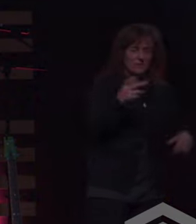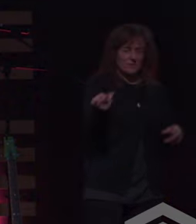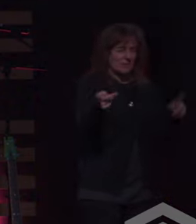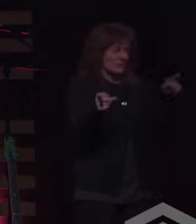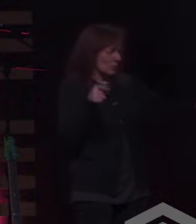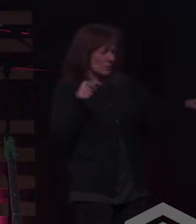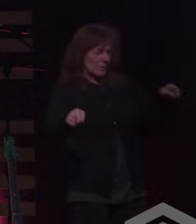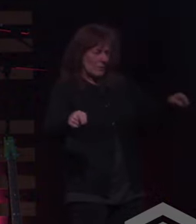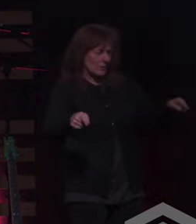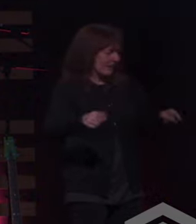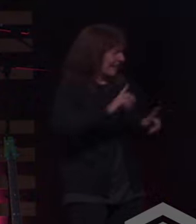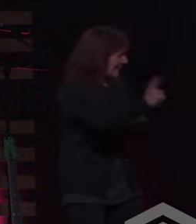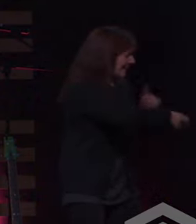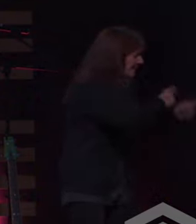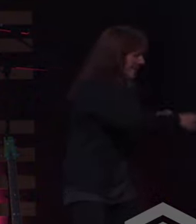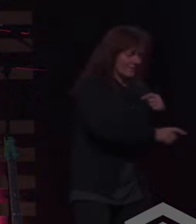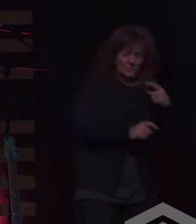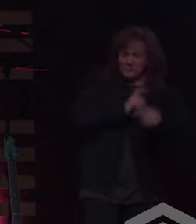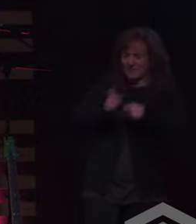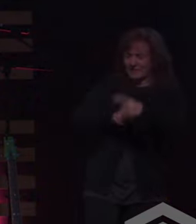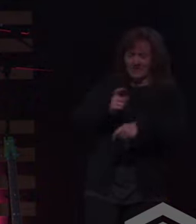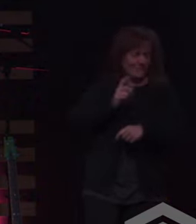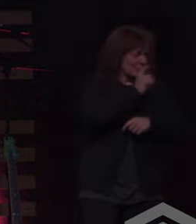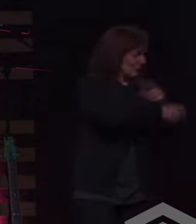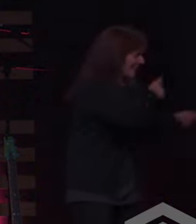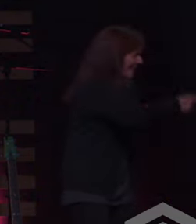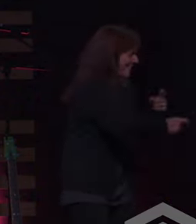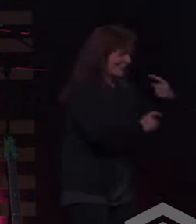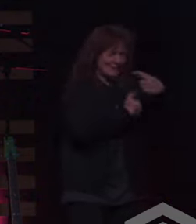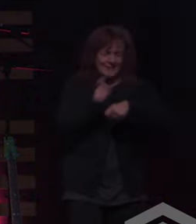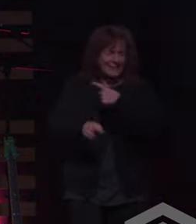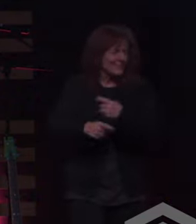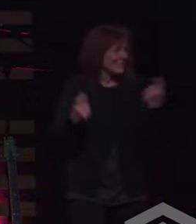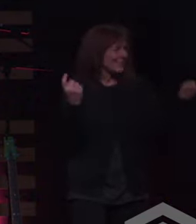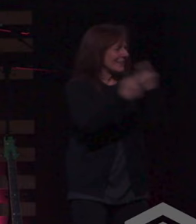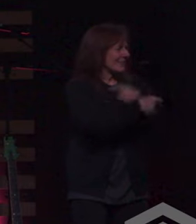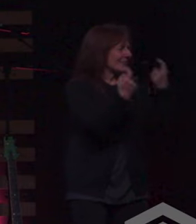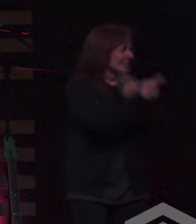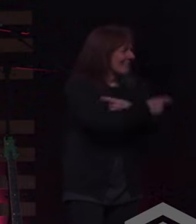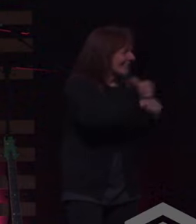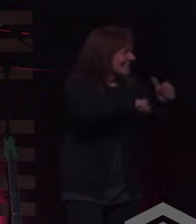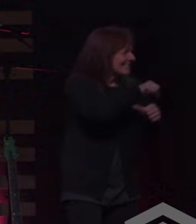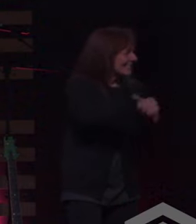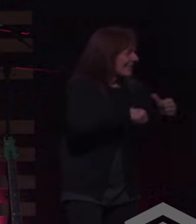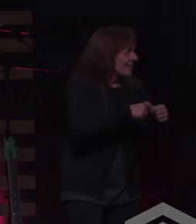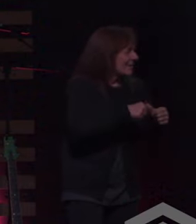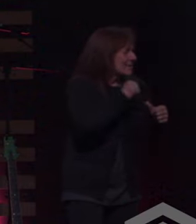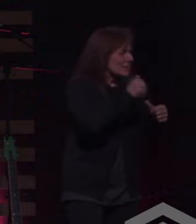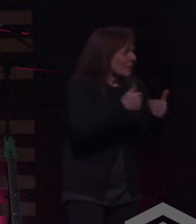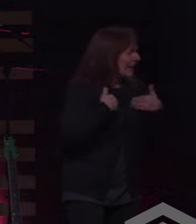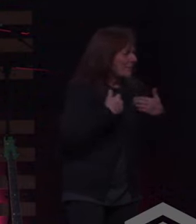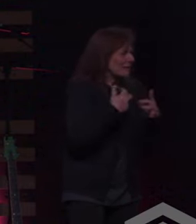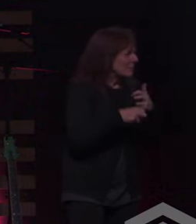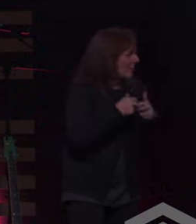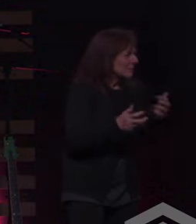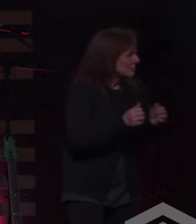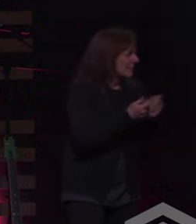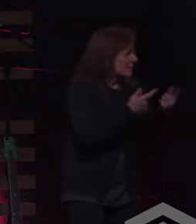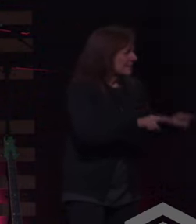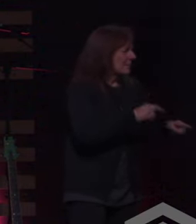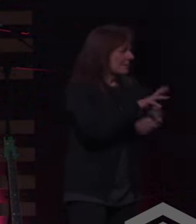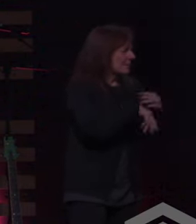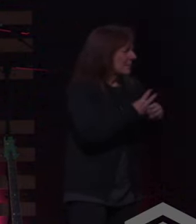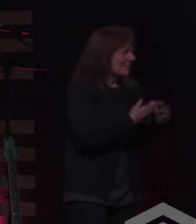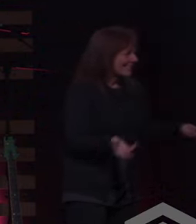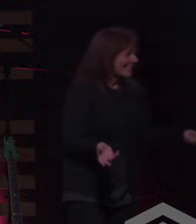who are selfless, who are following Christ, who are trying to be the best version of themselves, and they're loving each other, you're not going to have any issues with what's going on here in